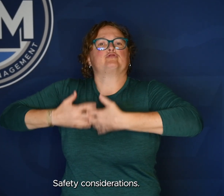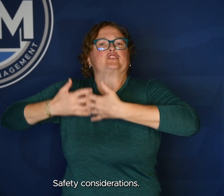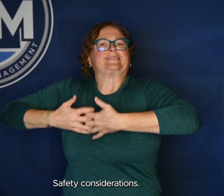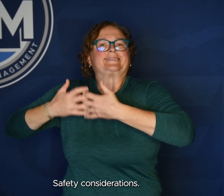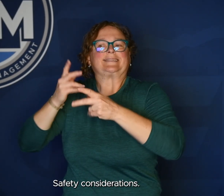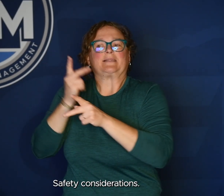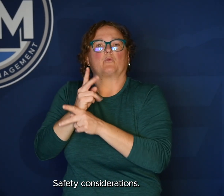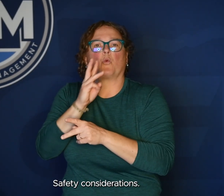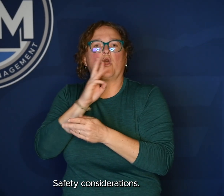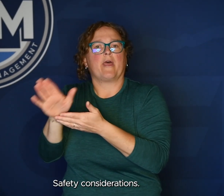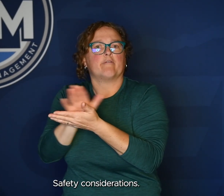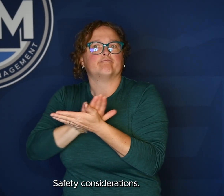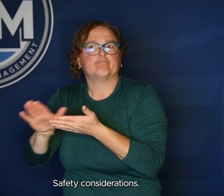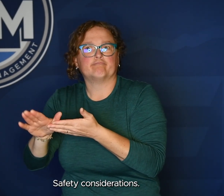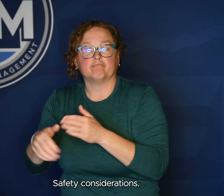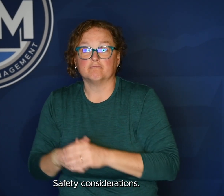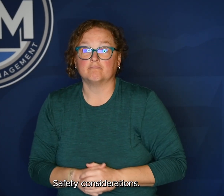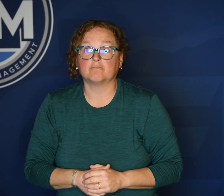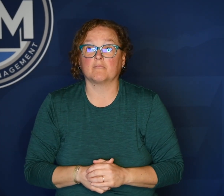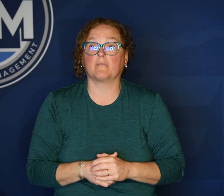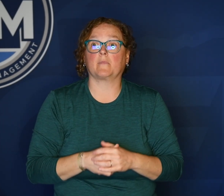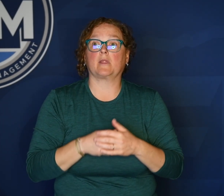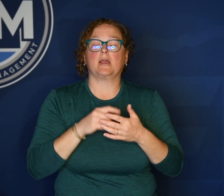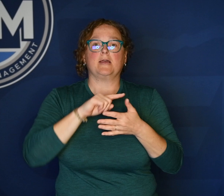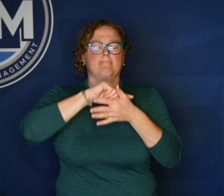Safety considerations.